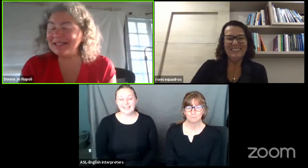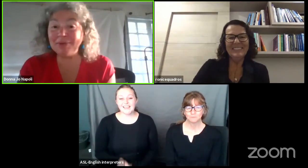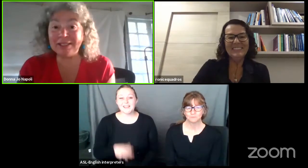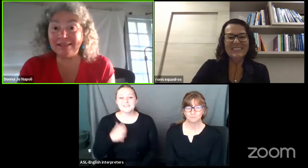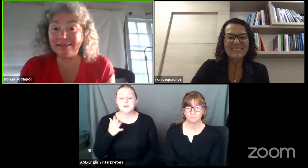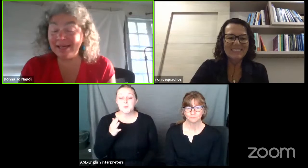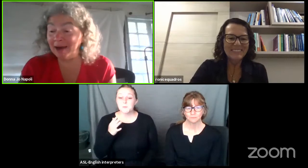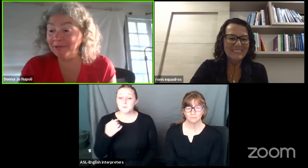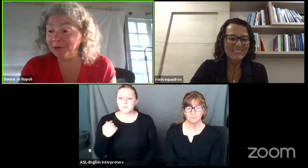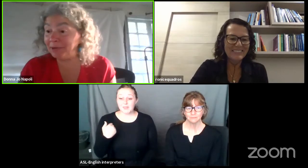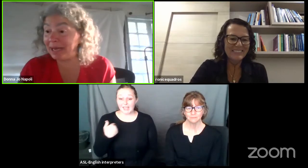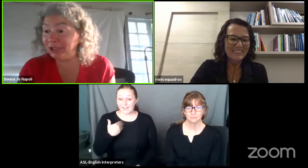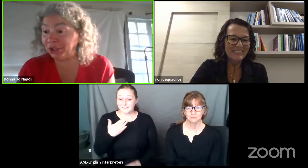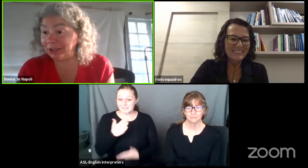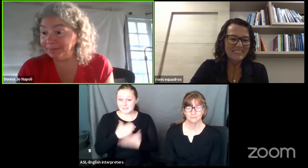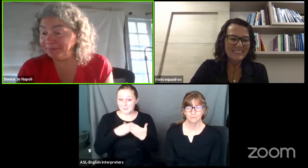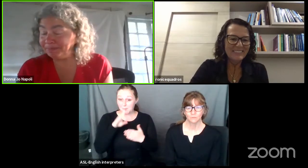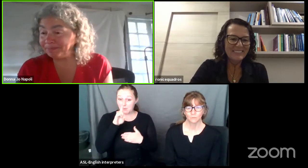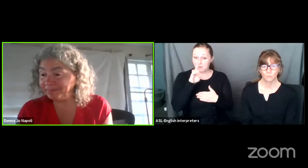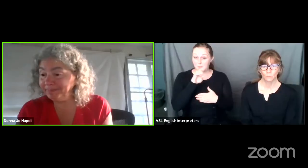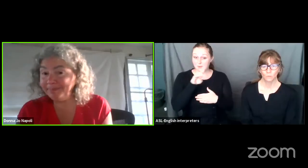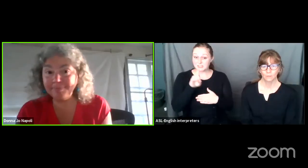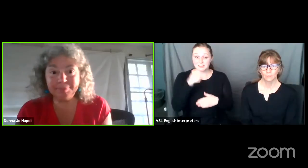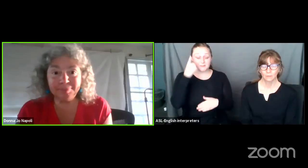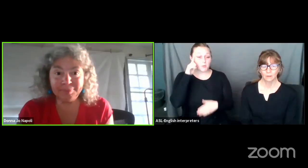We have some questions now for Rachel.